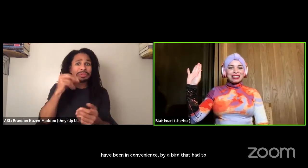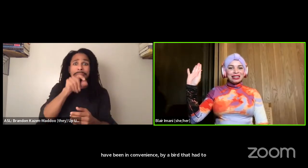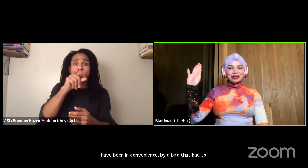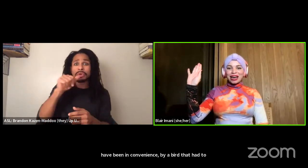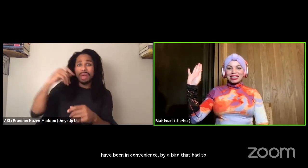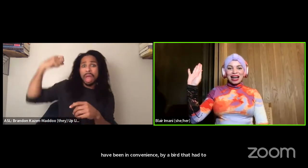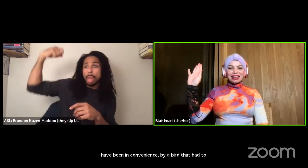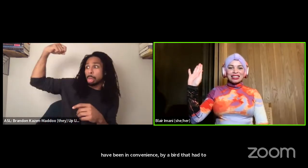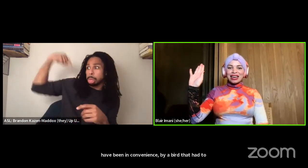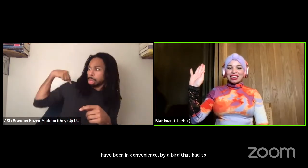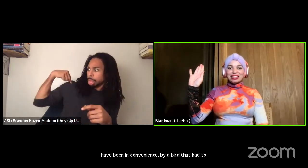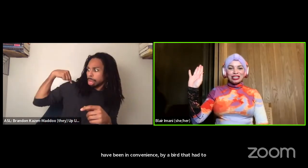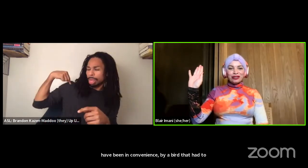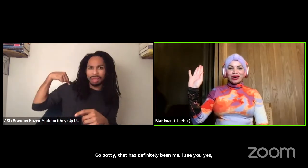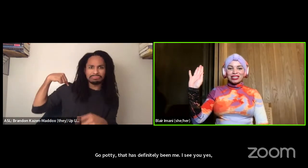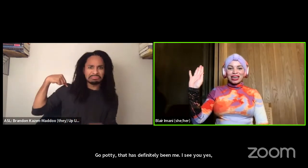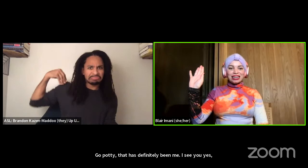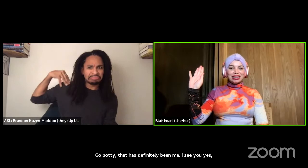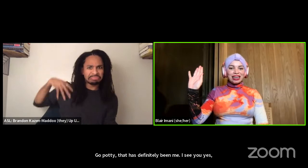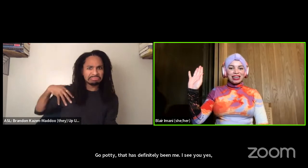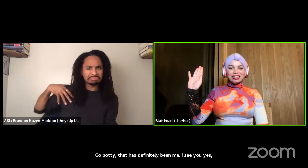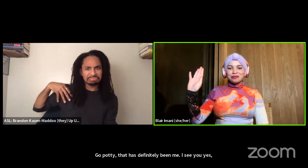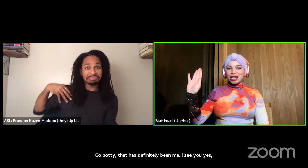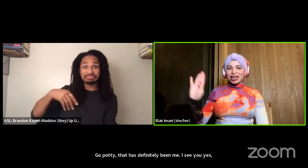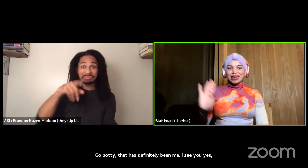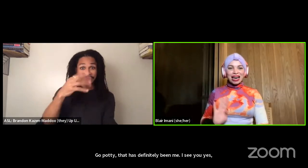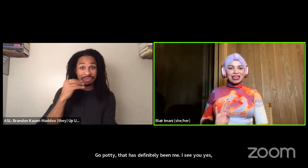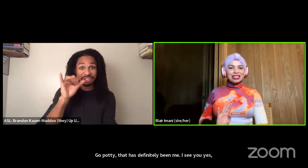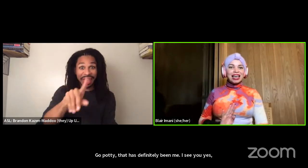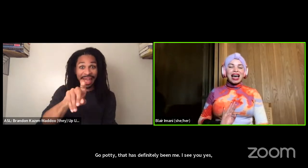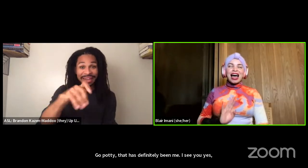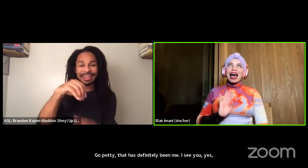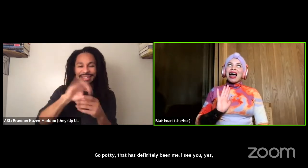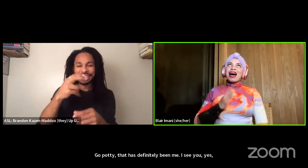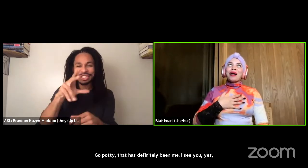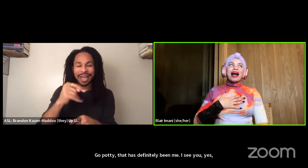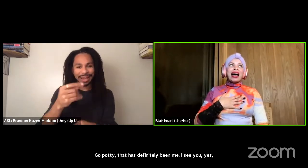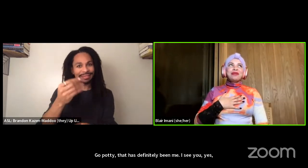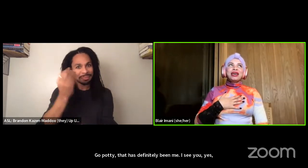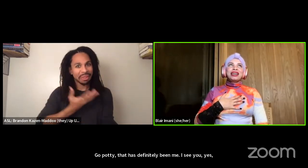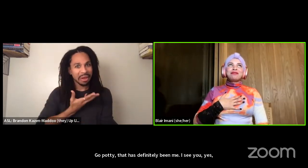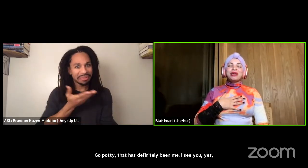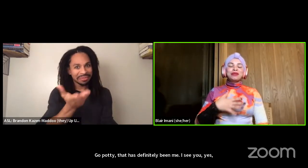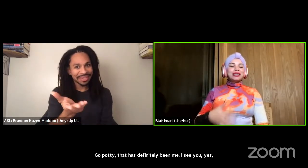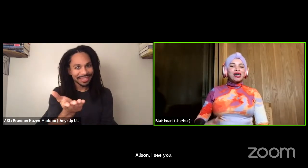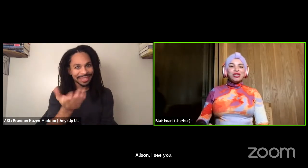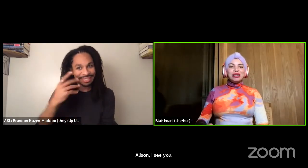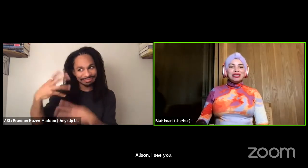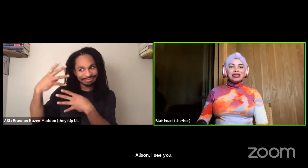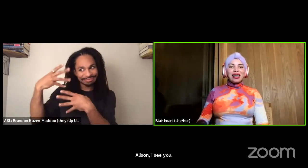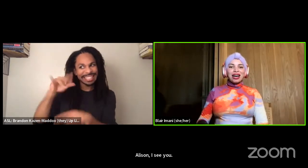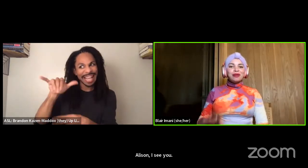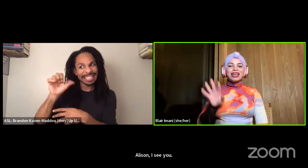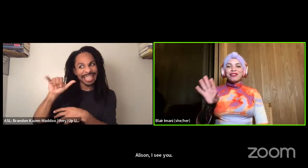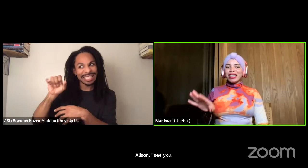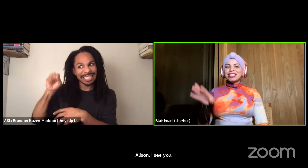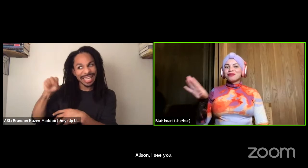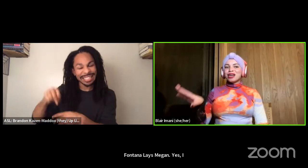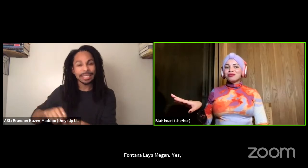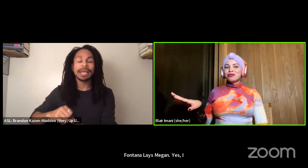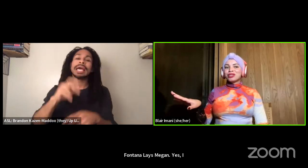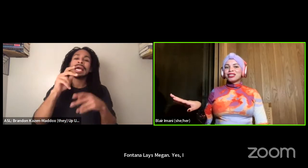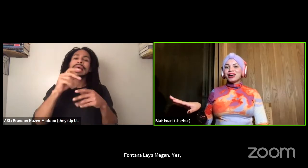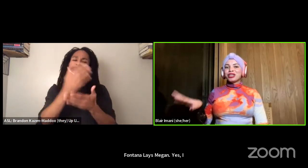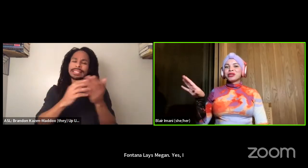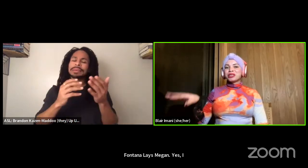been me. I see you, yes, Allison. I see you, Fontana, Liz, Megan, yes. I mean, people tell you it's good luck, but I